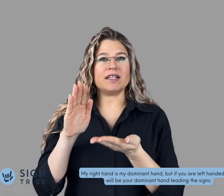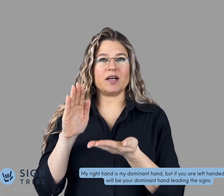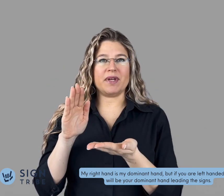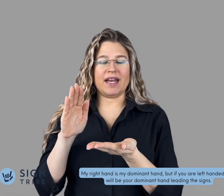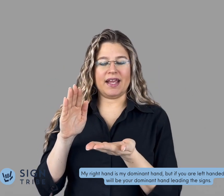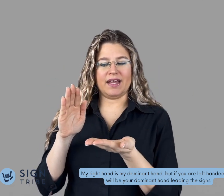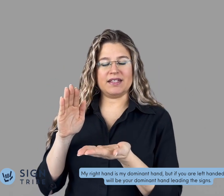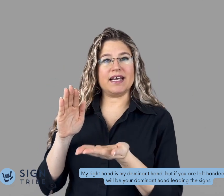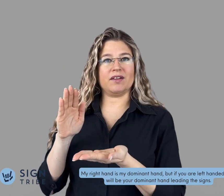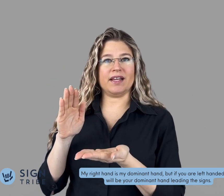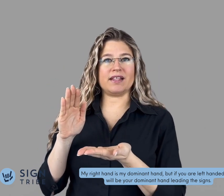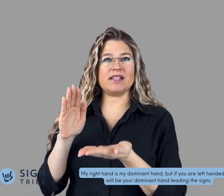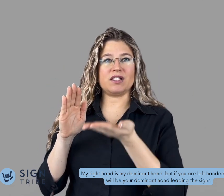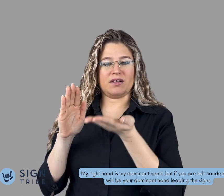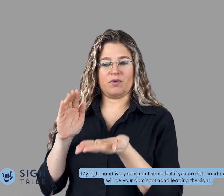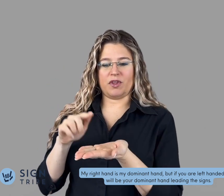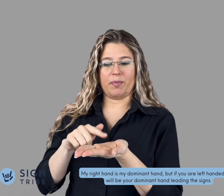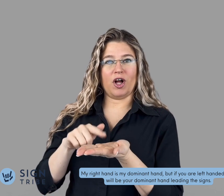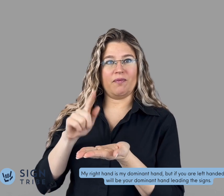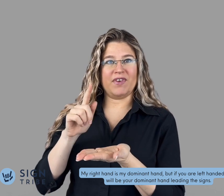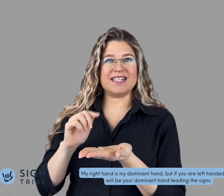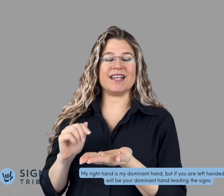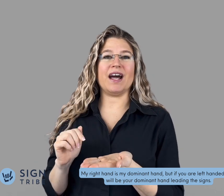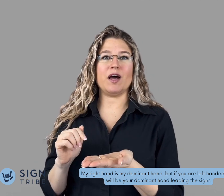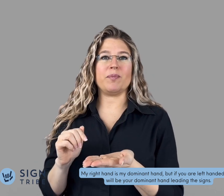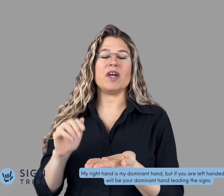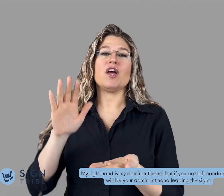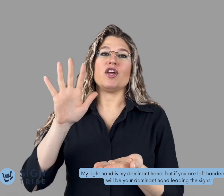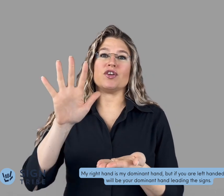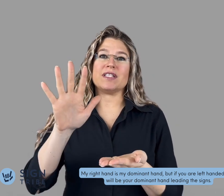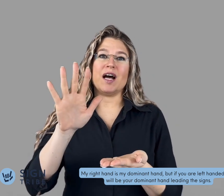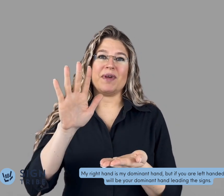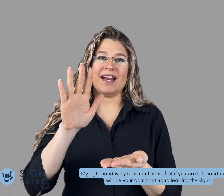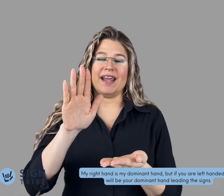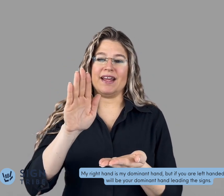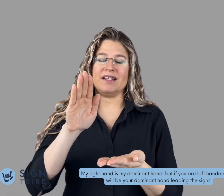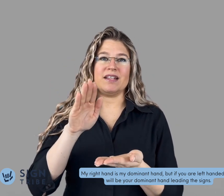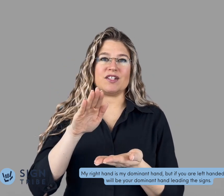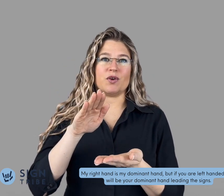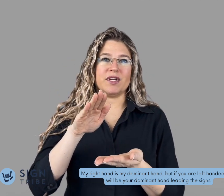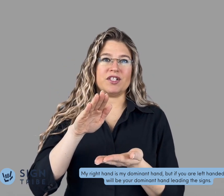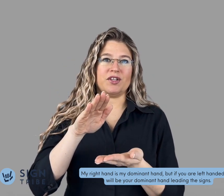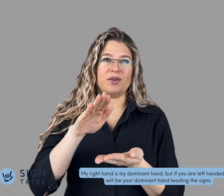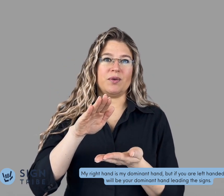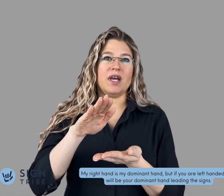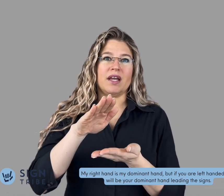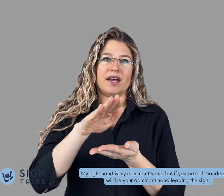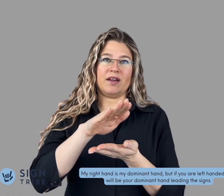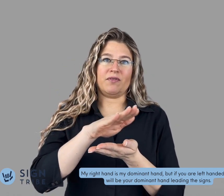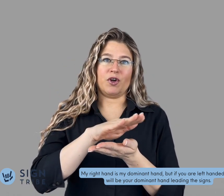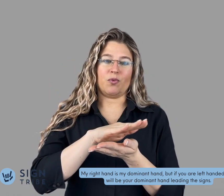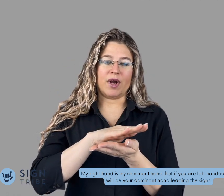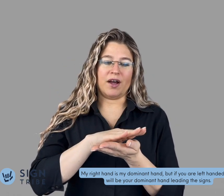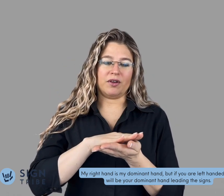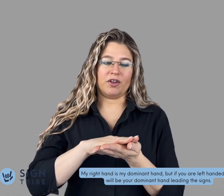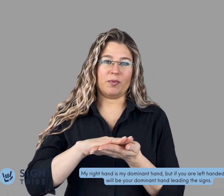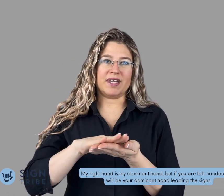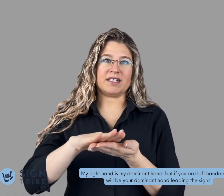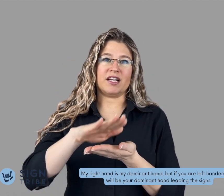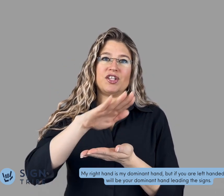non-dominant hand down like this with the palm facing up. Your dominant hand is going to kind of go round a little bit, touch, and